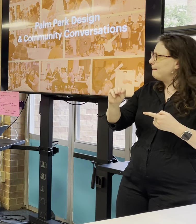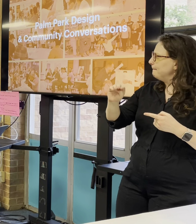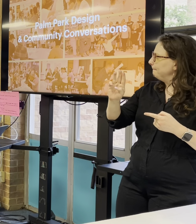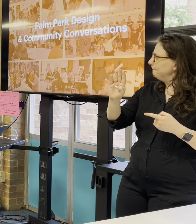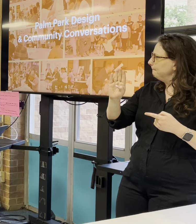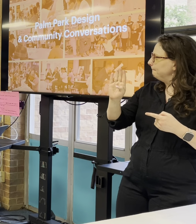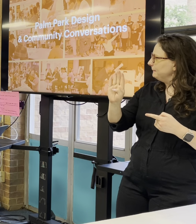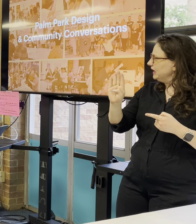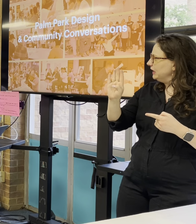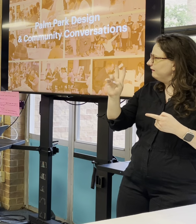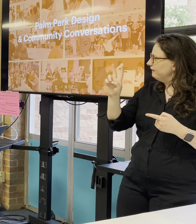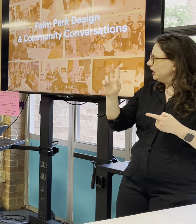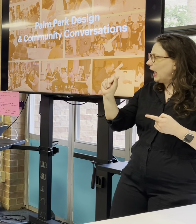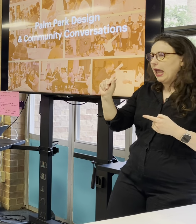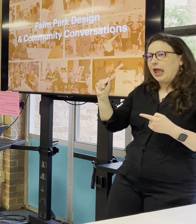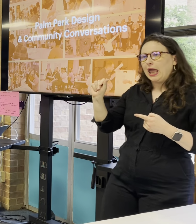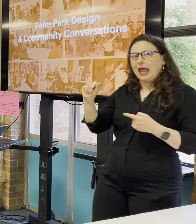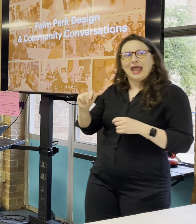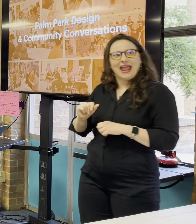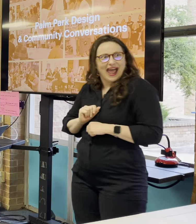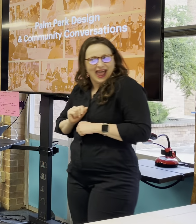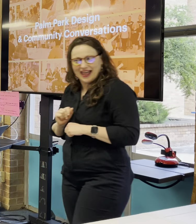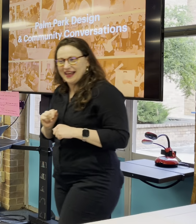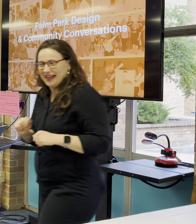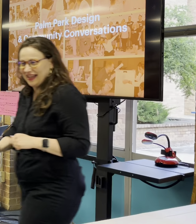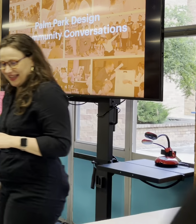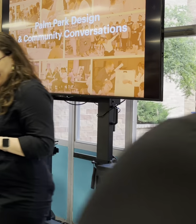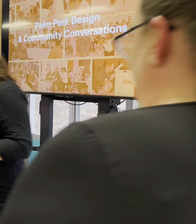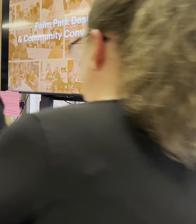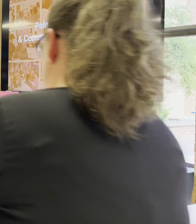MVVA, Gulliver. I'm not gonna use that.